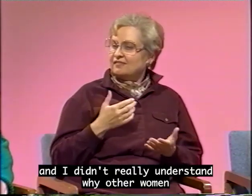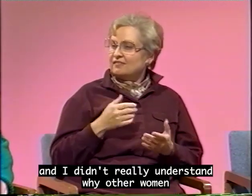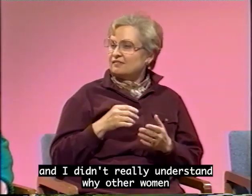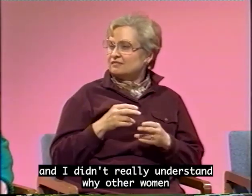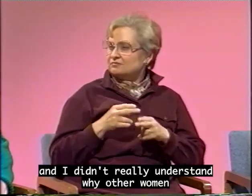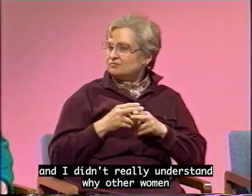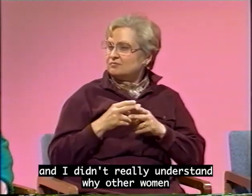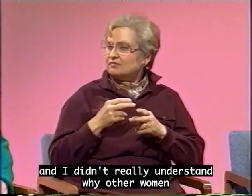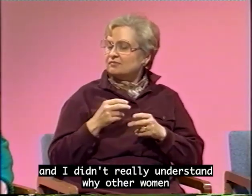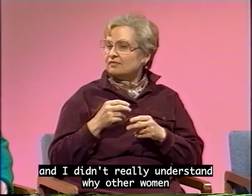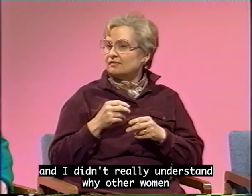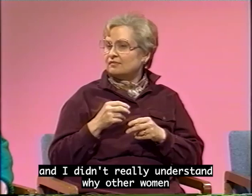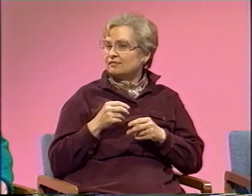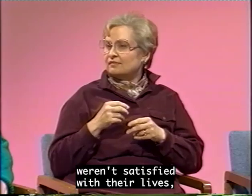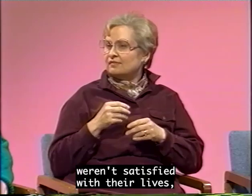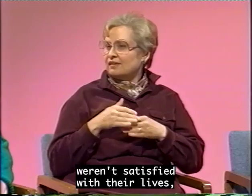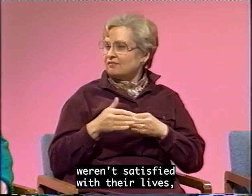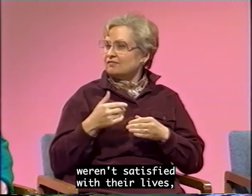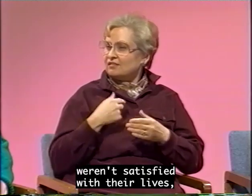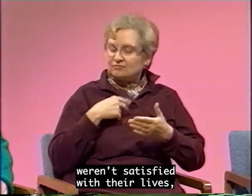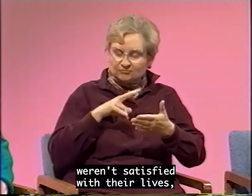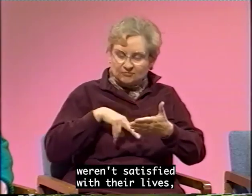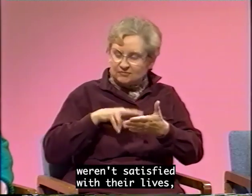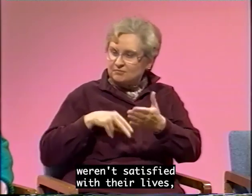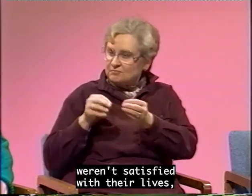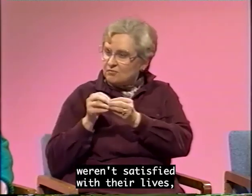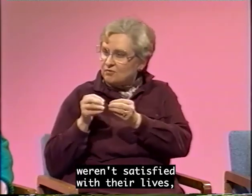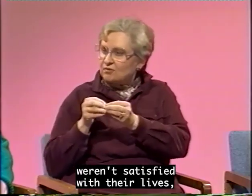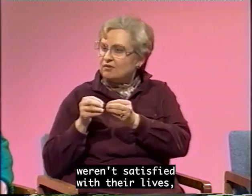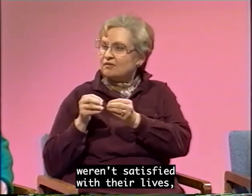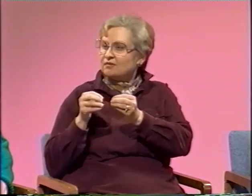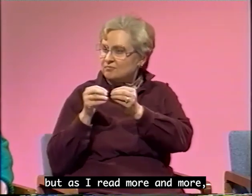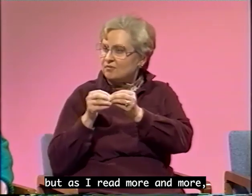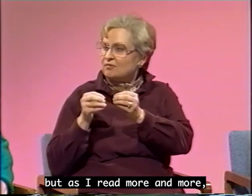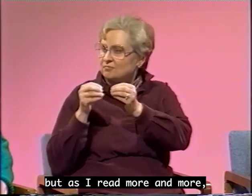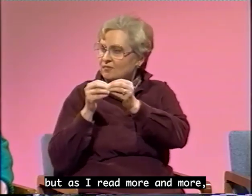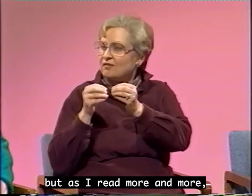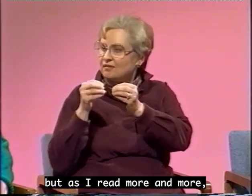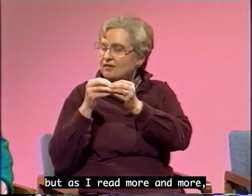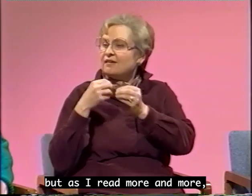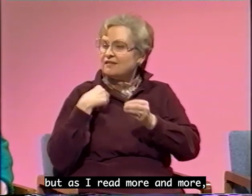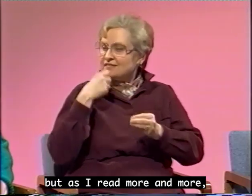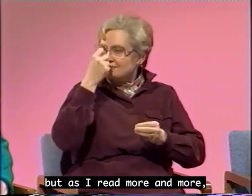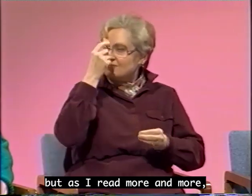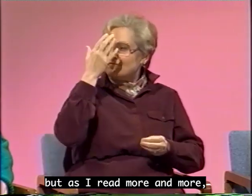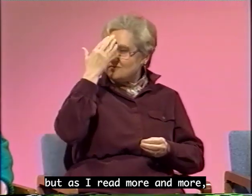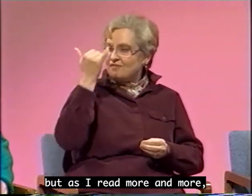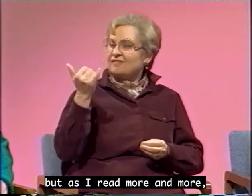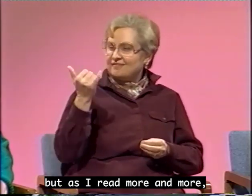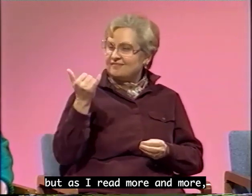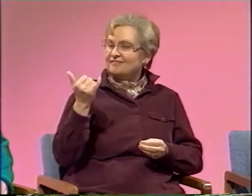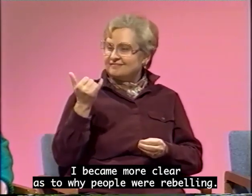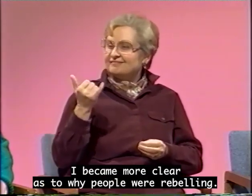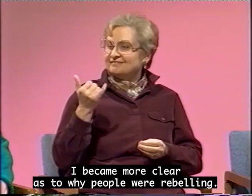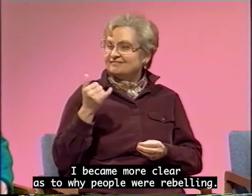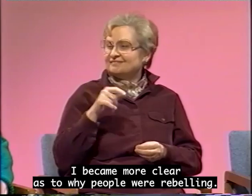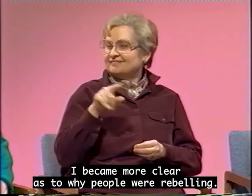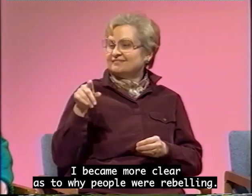really understand why other women weren't satisfied with their lives. But as I read more and more, I